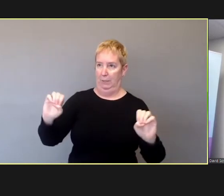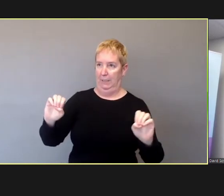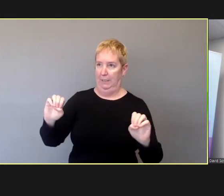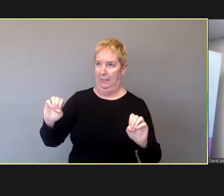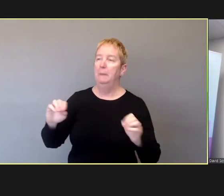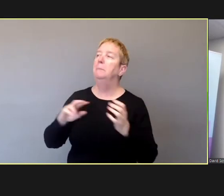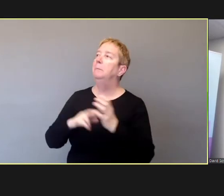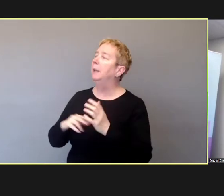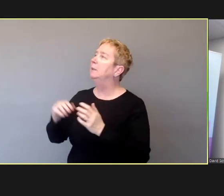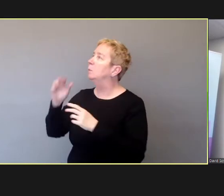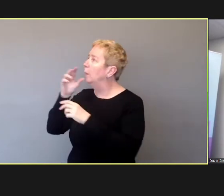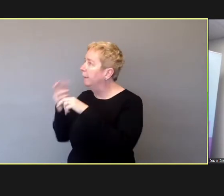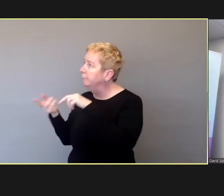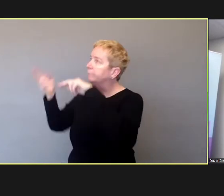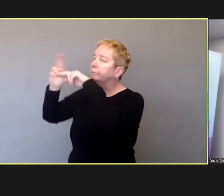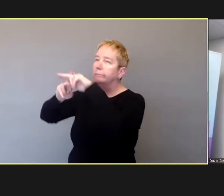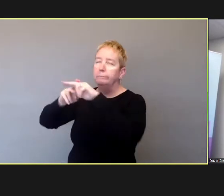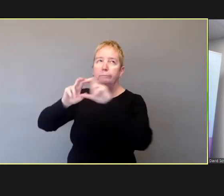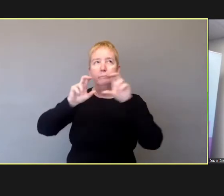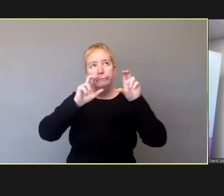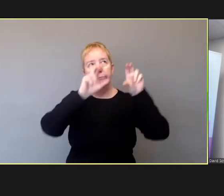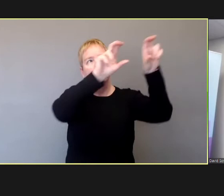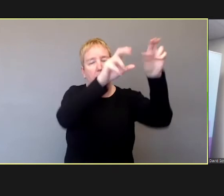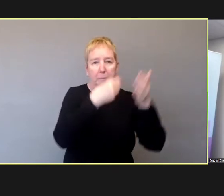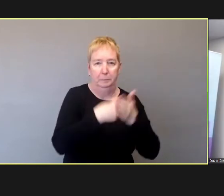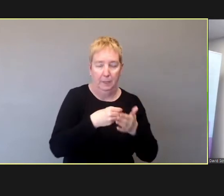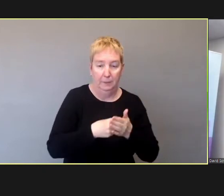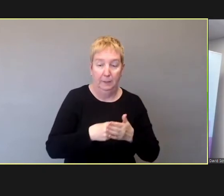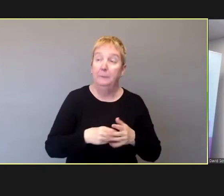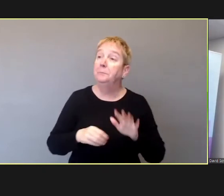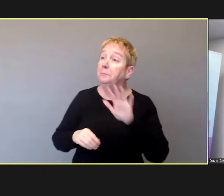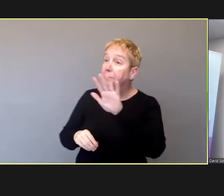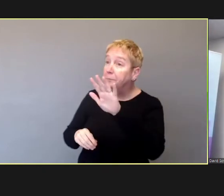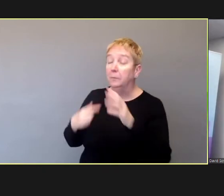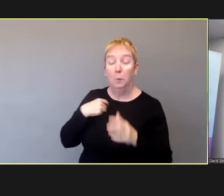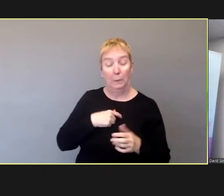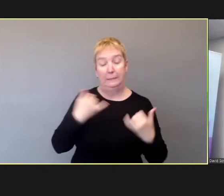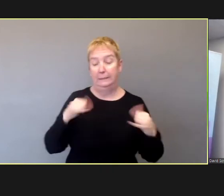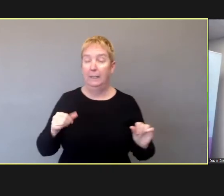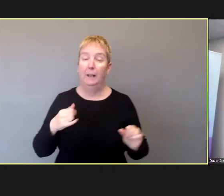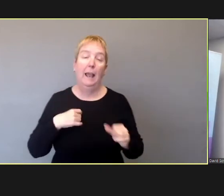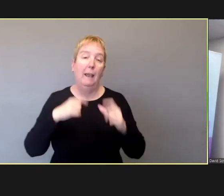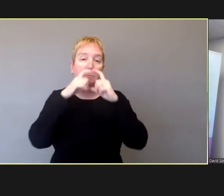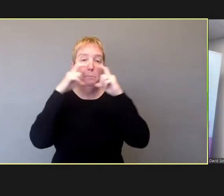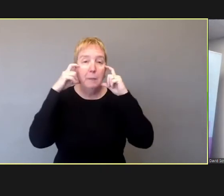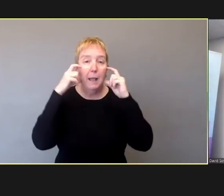particular providers. We still have a mask mandate in place for